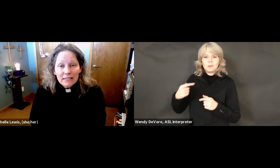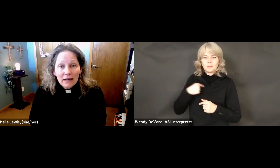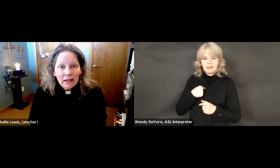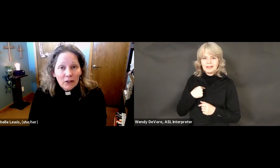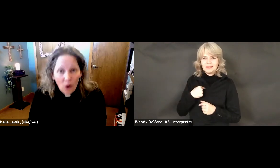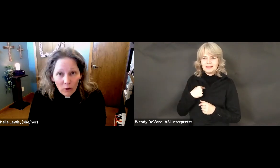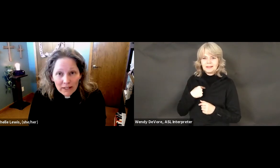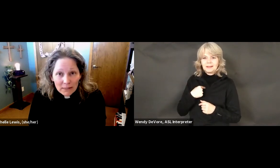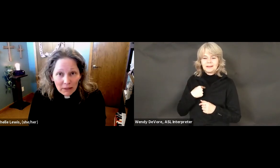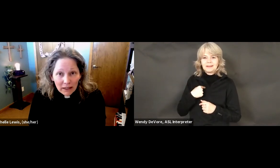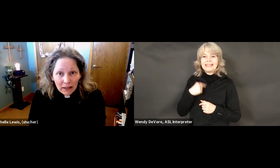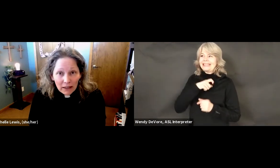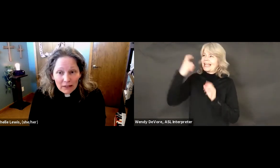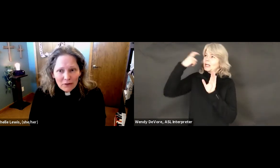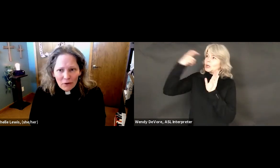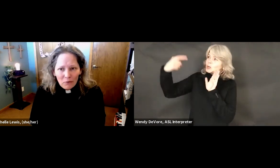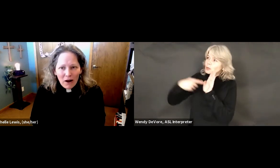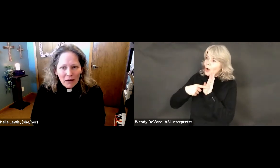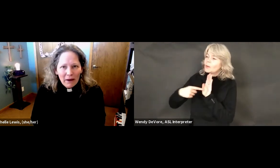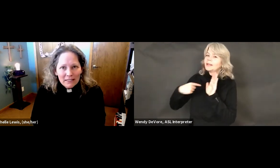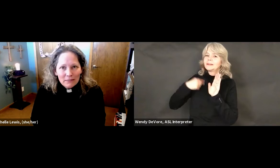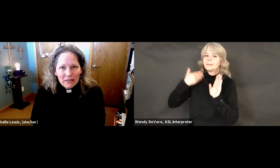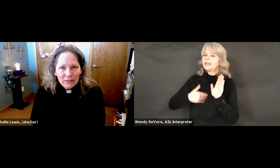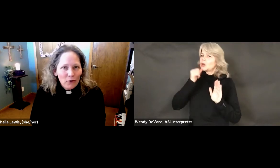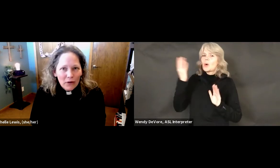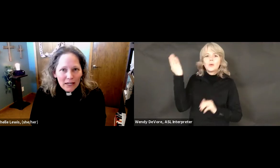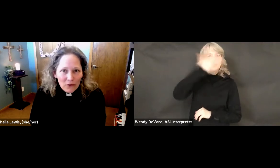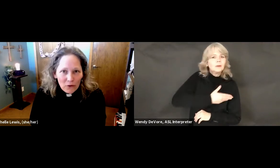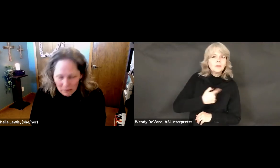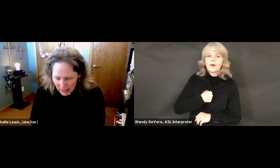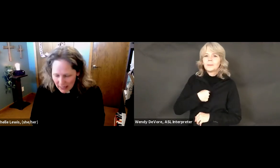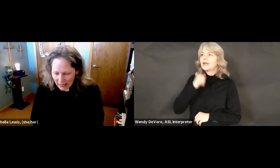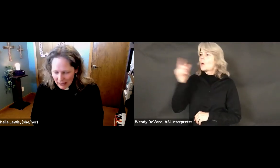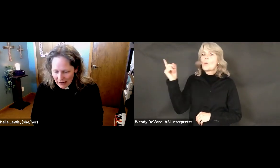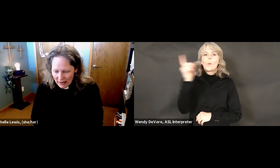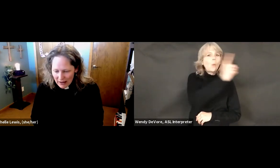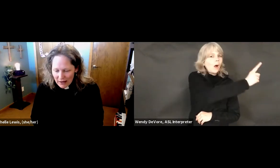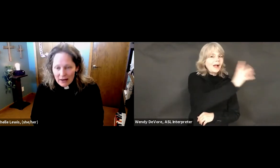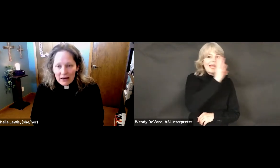He's saying, notice me. Don't walk past me. Don't ignore me.